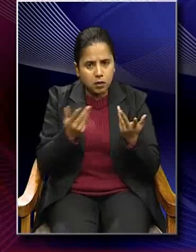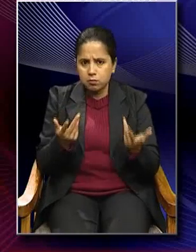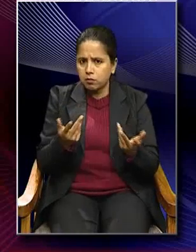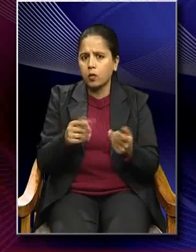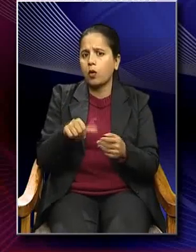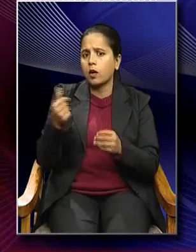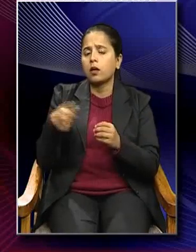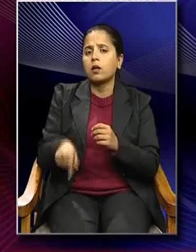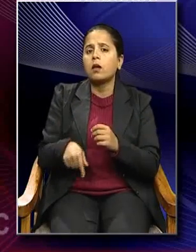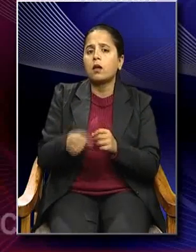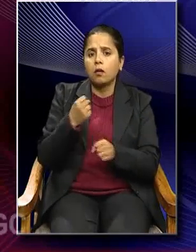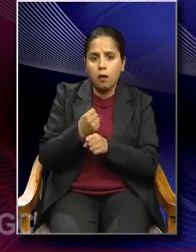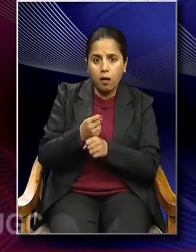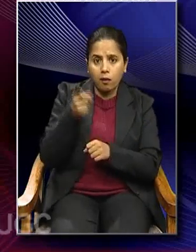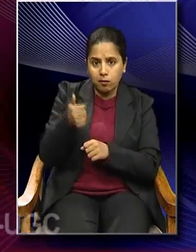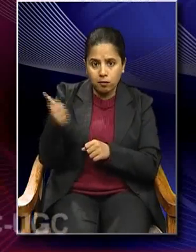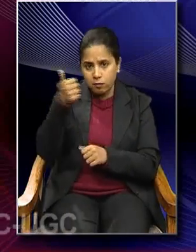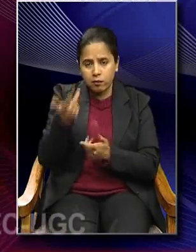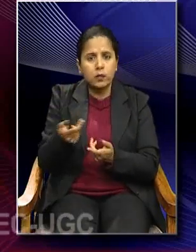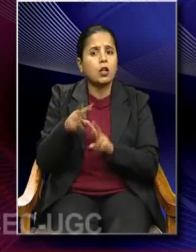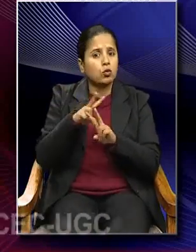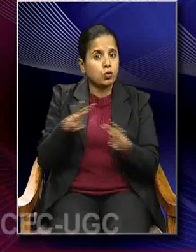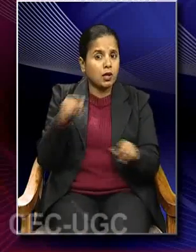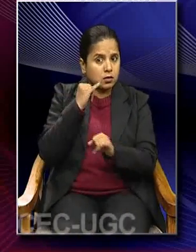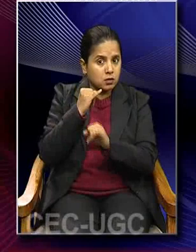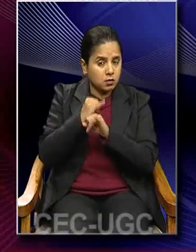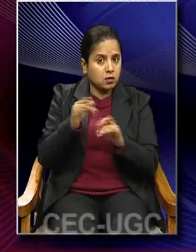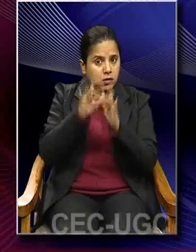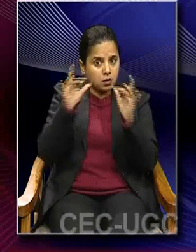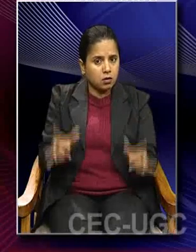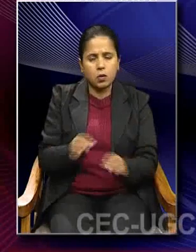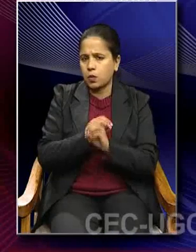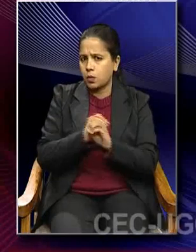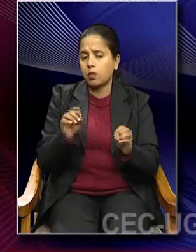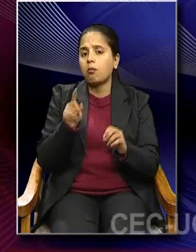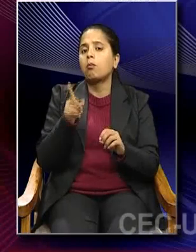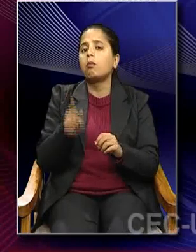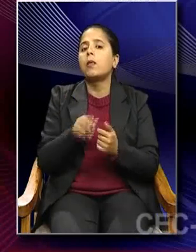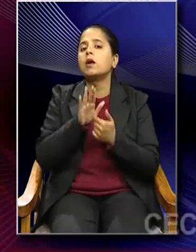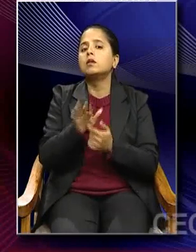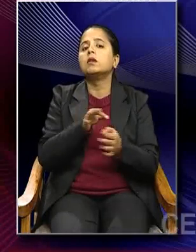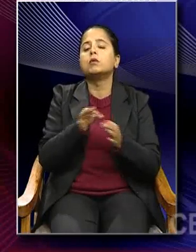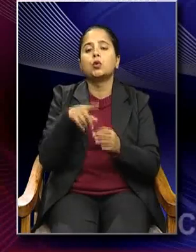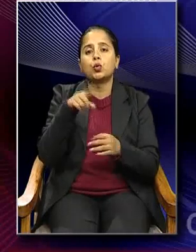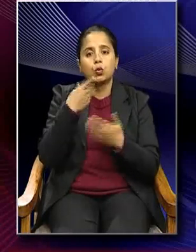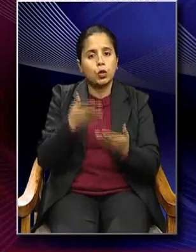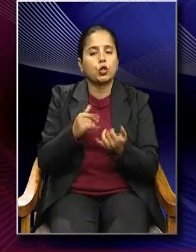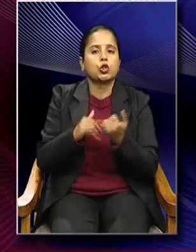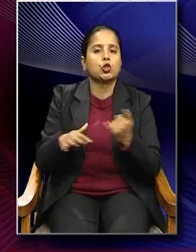not the bureaucrats, neither the research institutes. It is to be defined by the